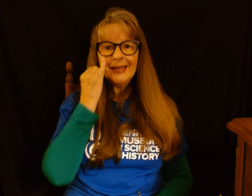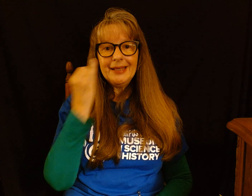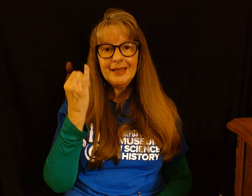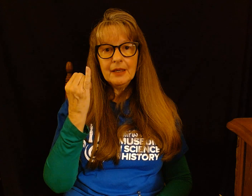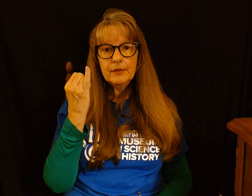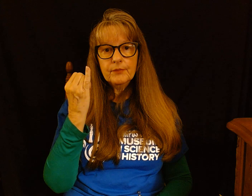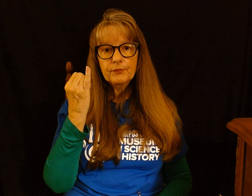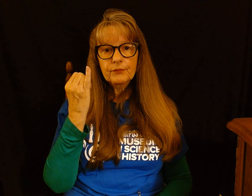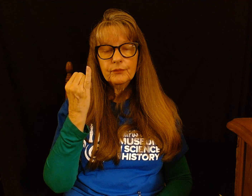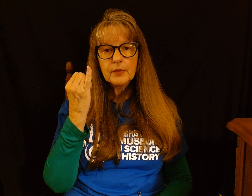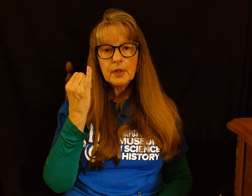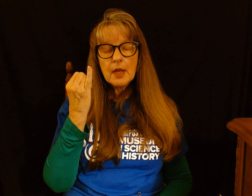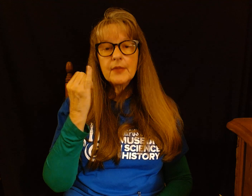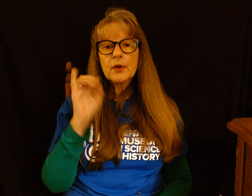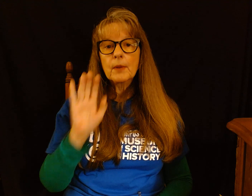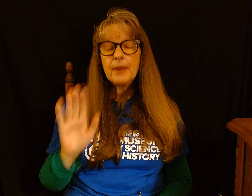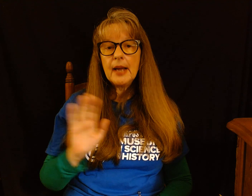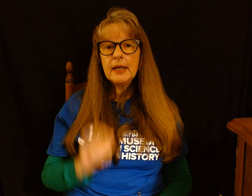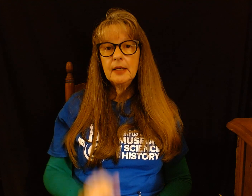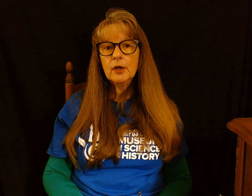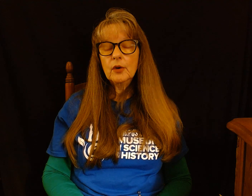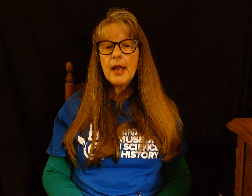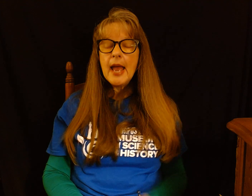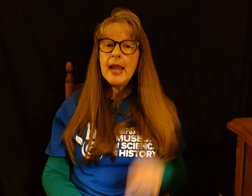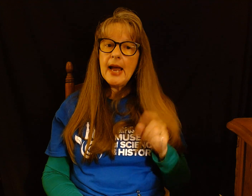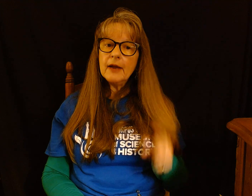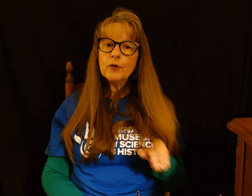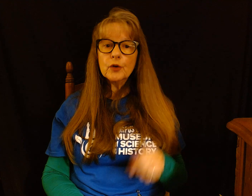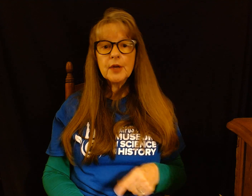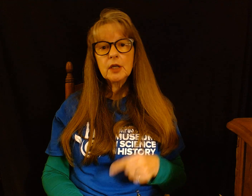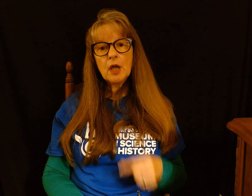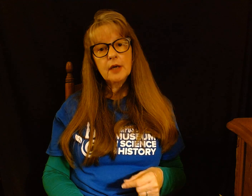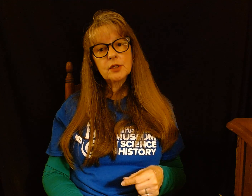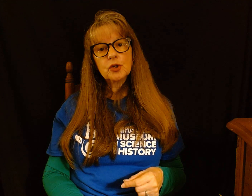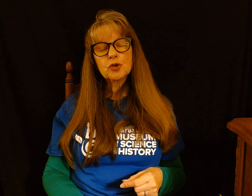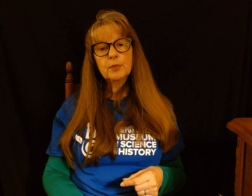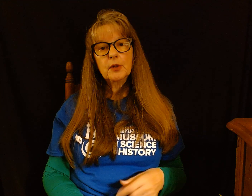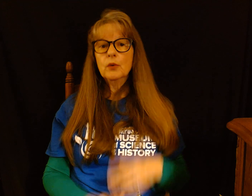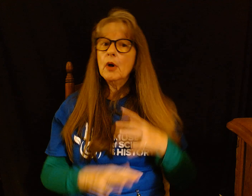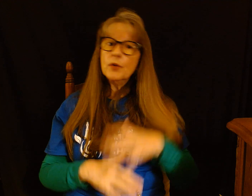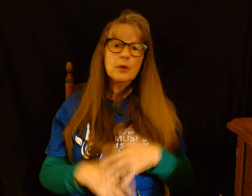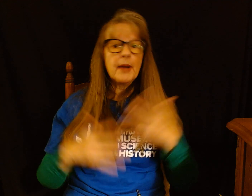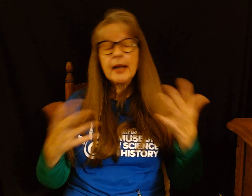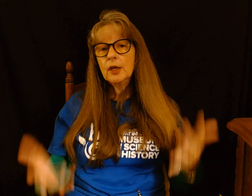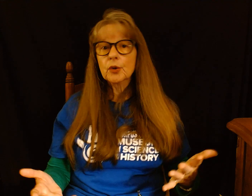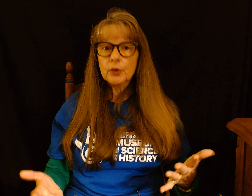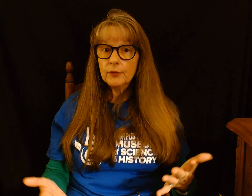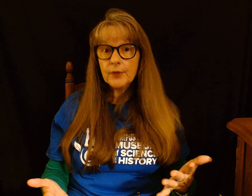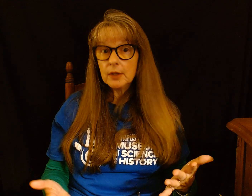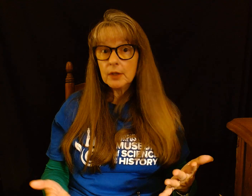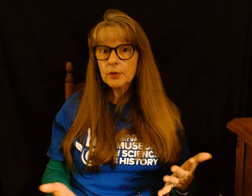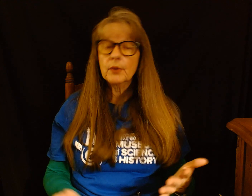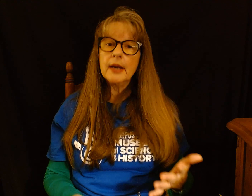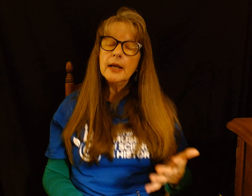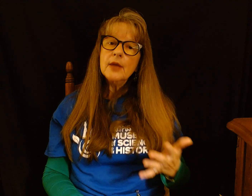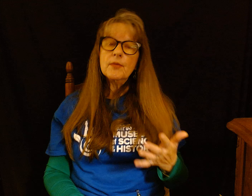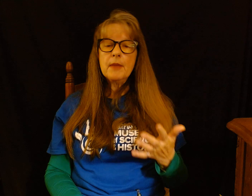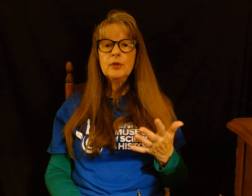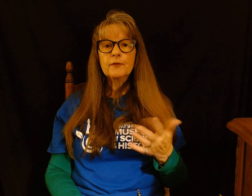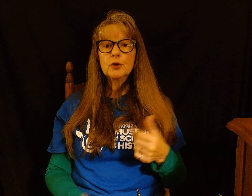idea. They're a pioneer. And I've heard that a lot as an interpreter. They're going, oh, they're a pioneer in their field, right? Then maybe the first